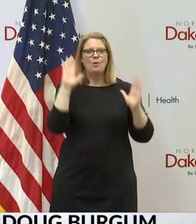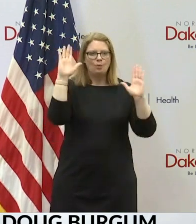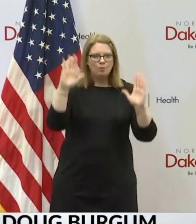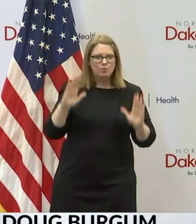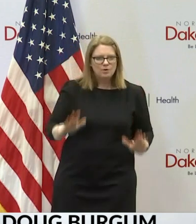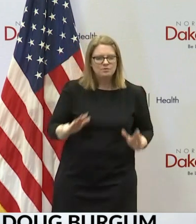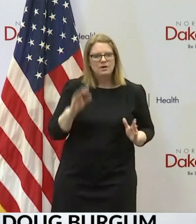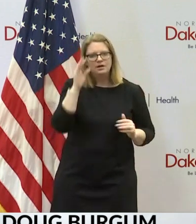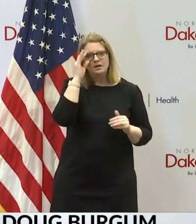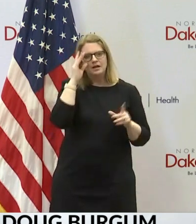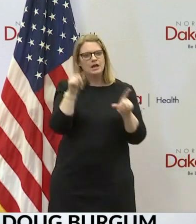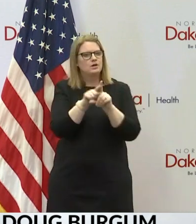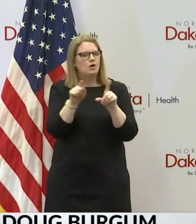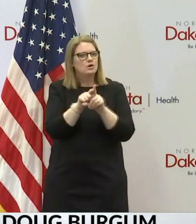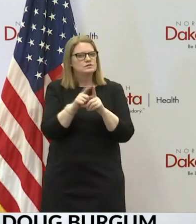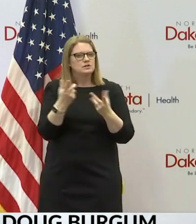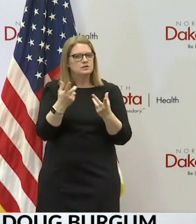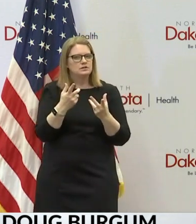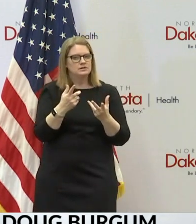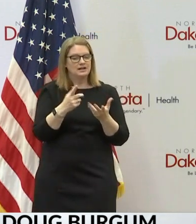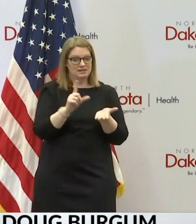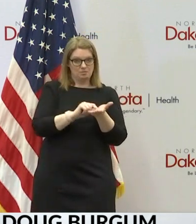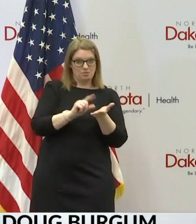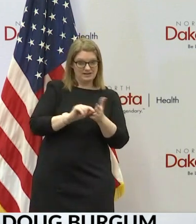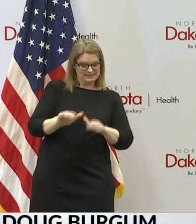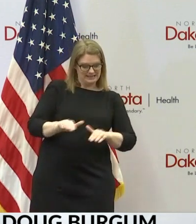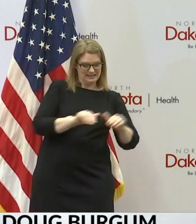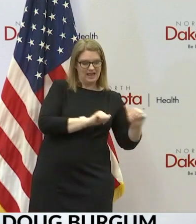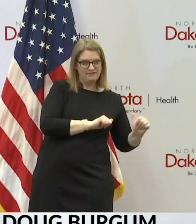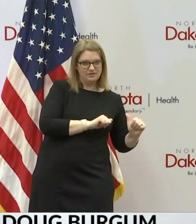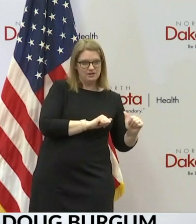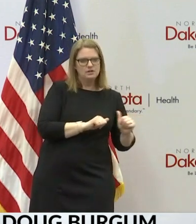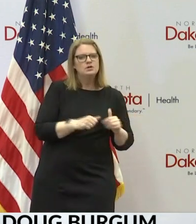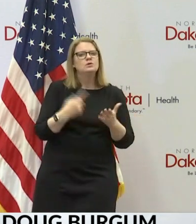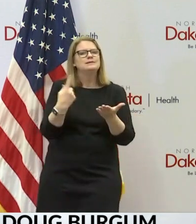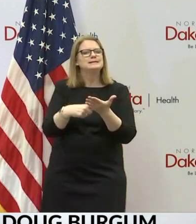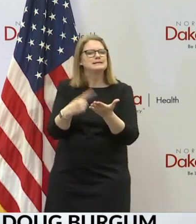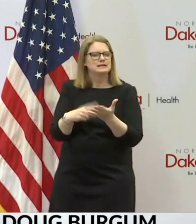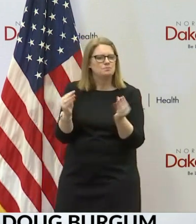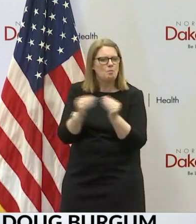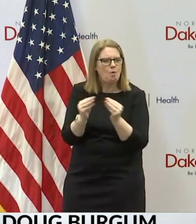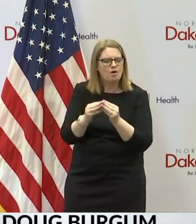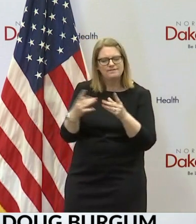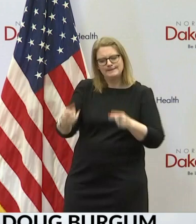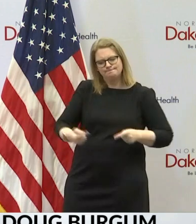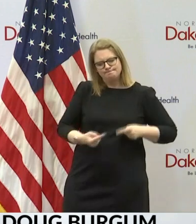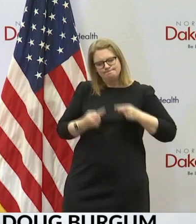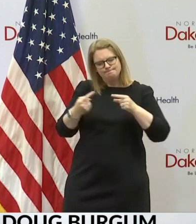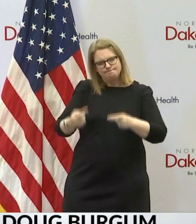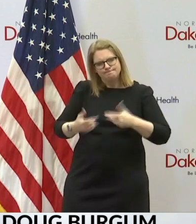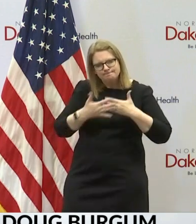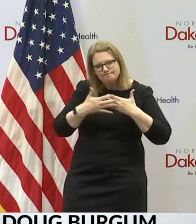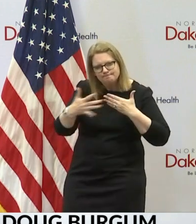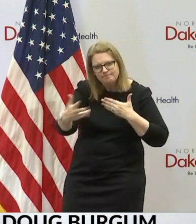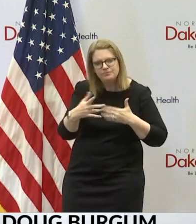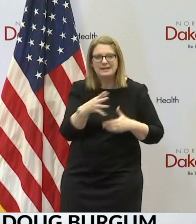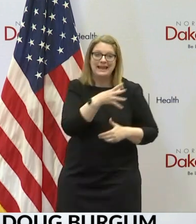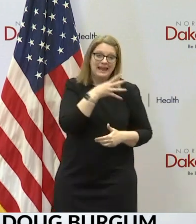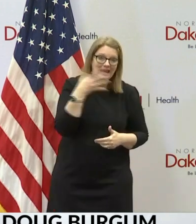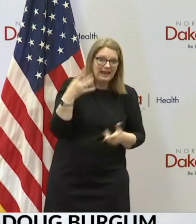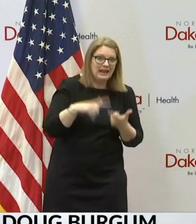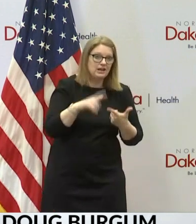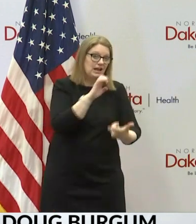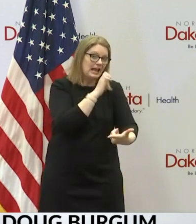talk about ideas. After the press left, we had an opportunity to talk more about some of the challenges that we're facing going forward in ag and